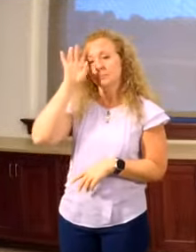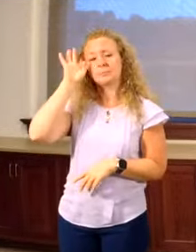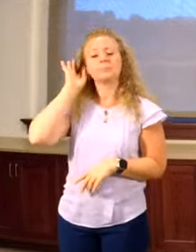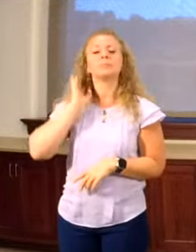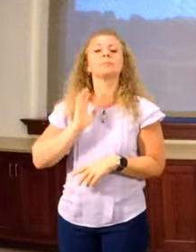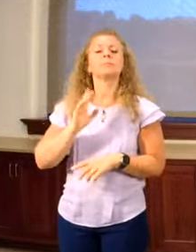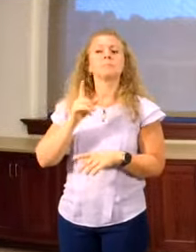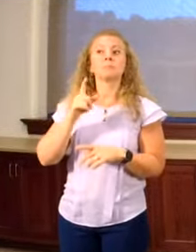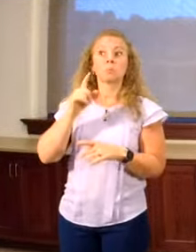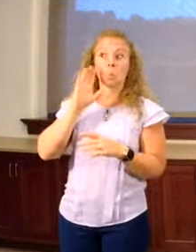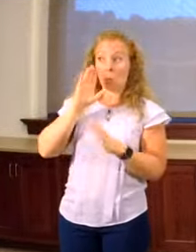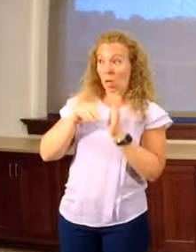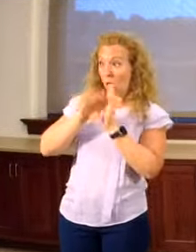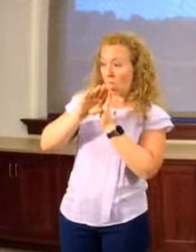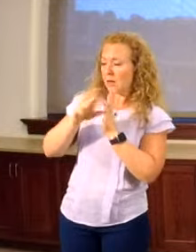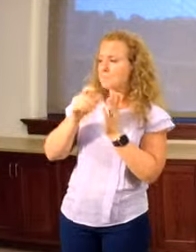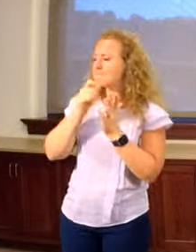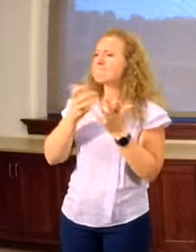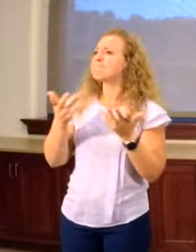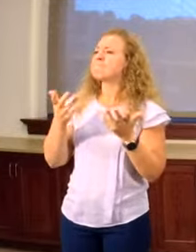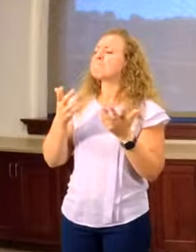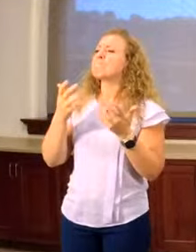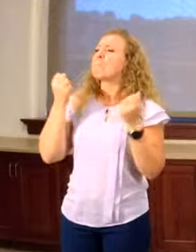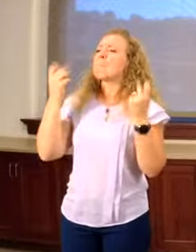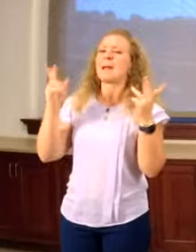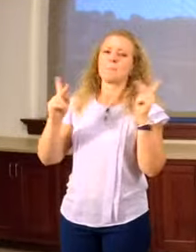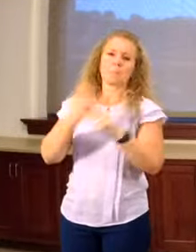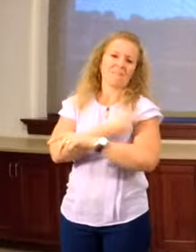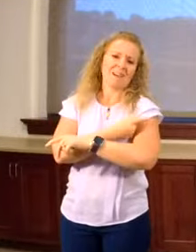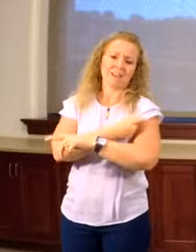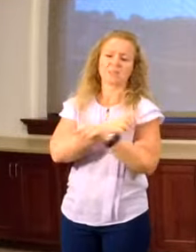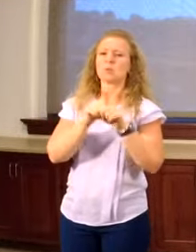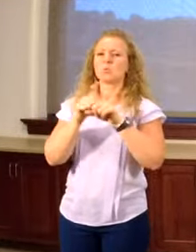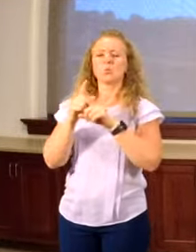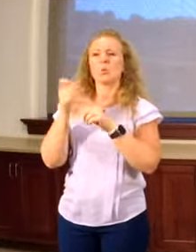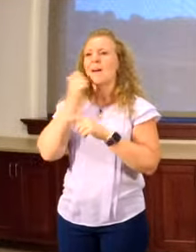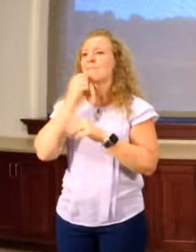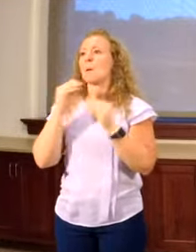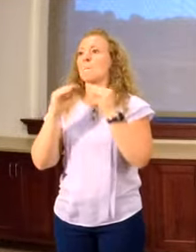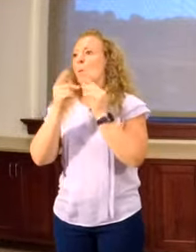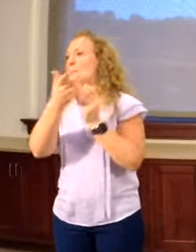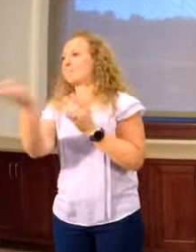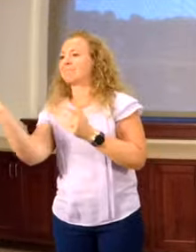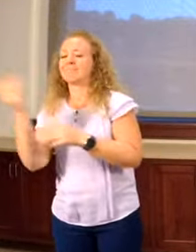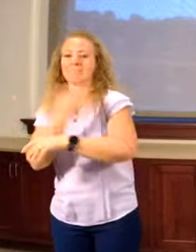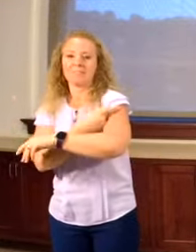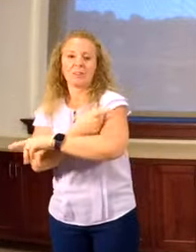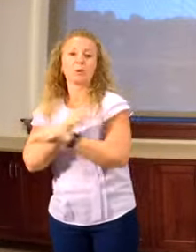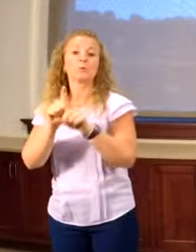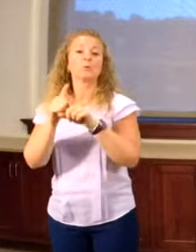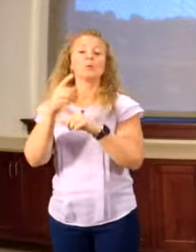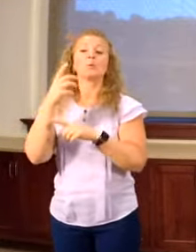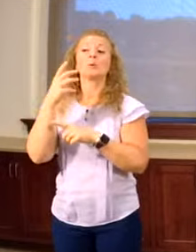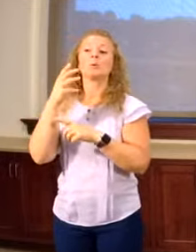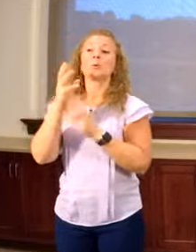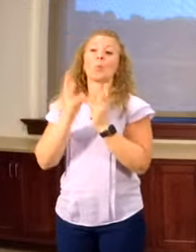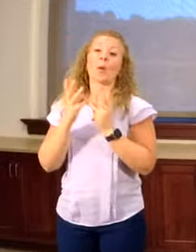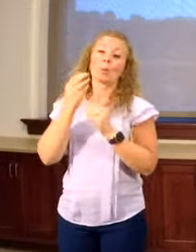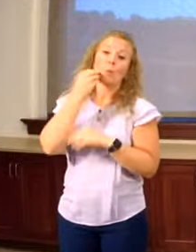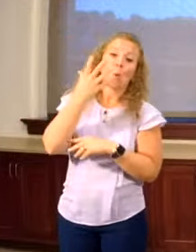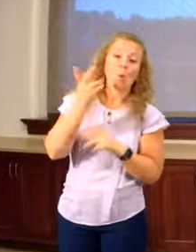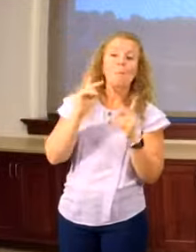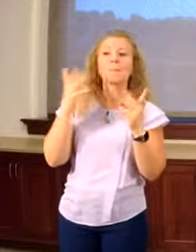not sure if we'll see a bump or not. We do have lots of people vaccinated and more people getting so every day. It's also warmer weather. People are more